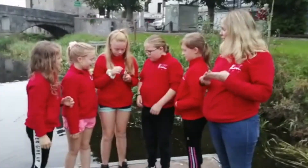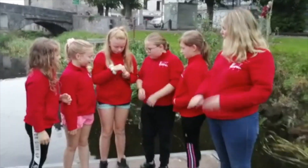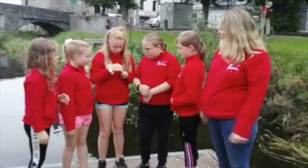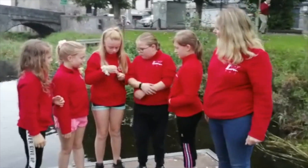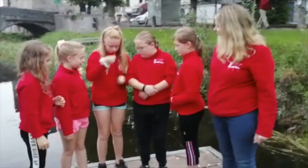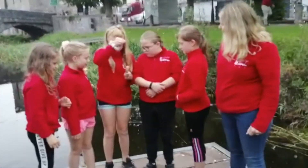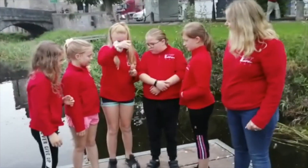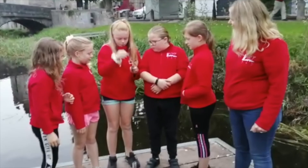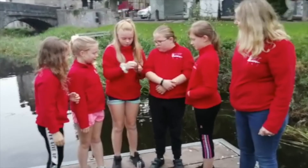Message.